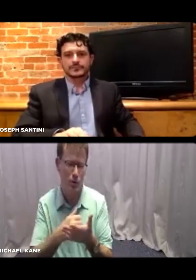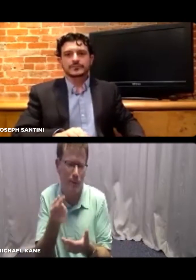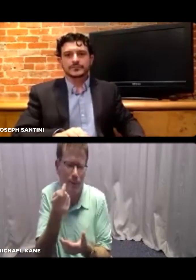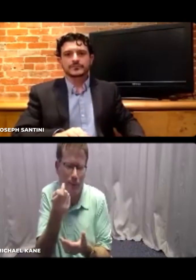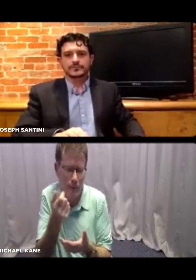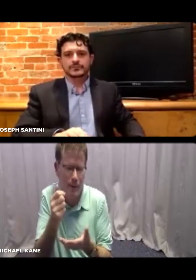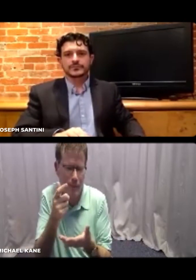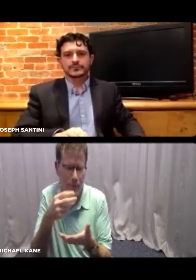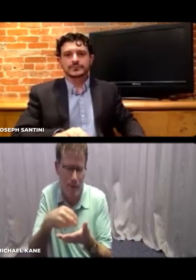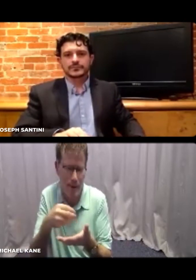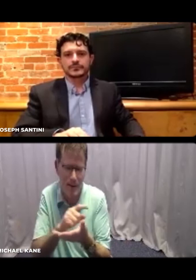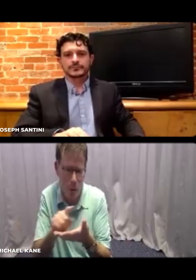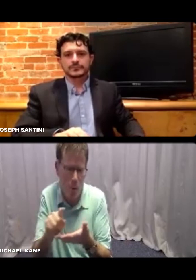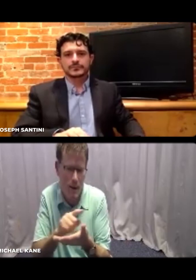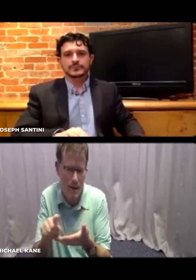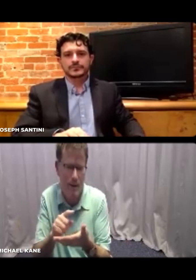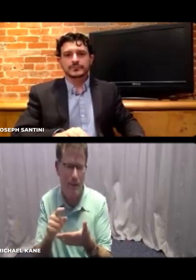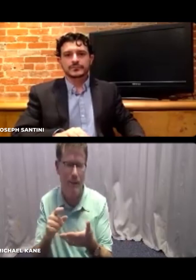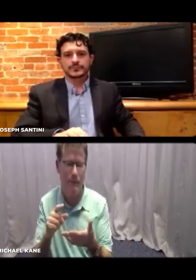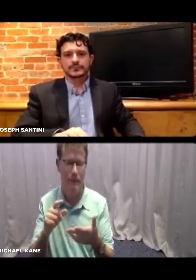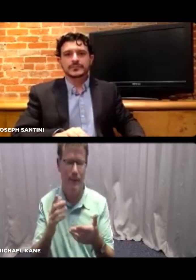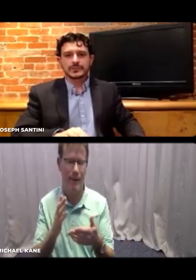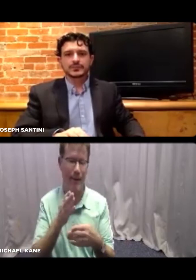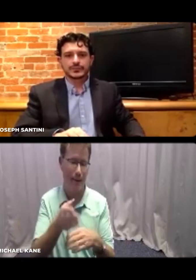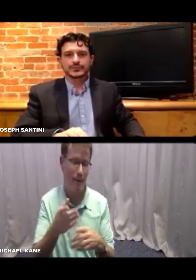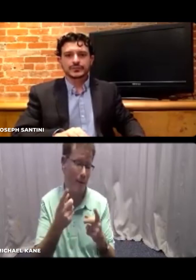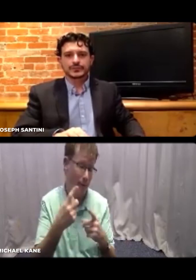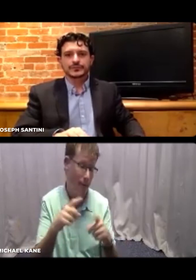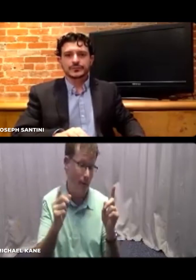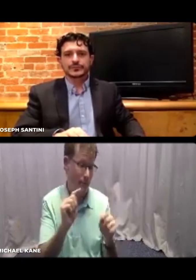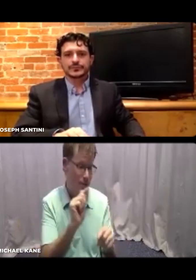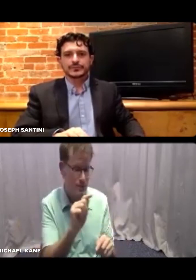a little bit of money every week, and then